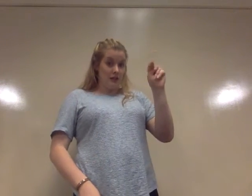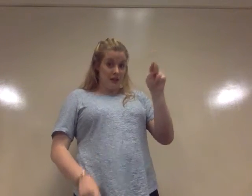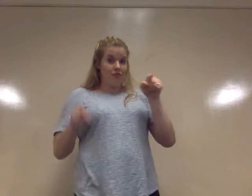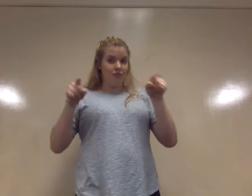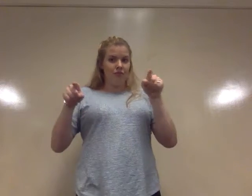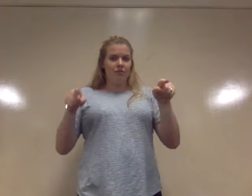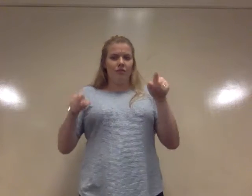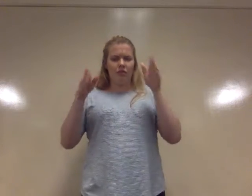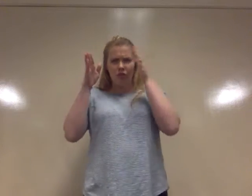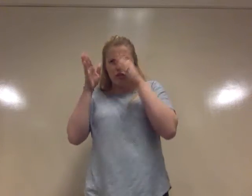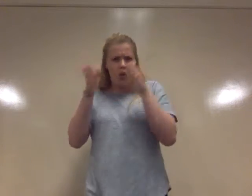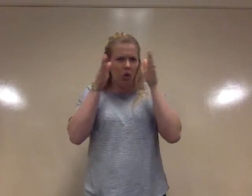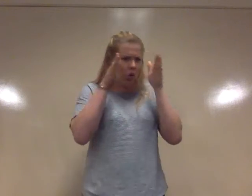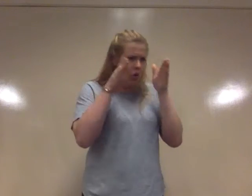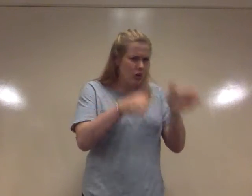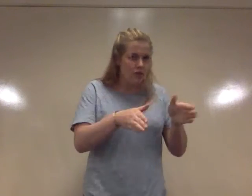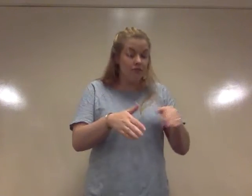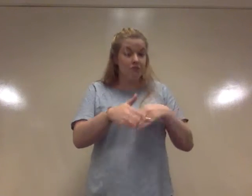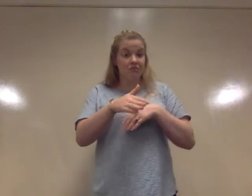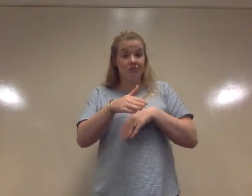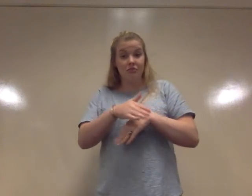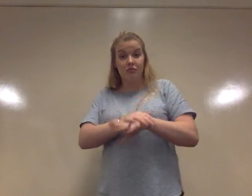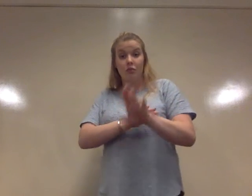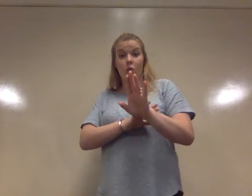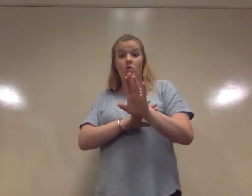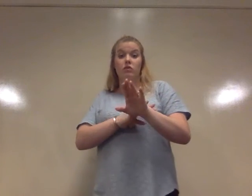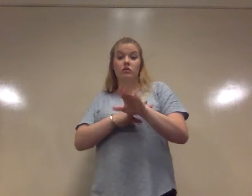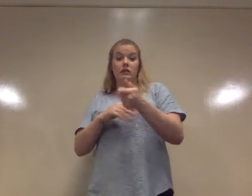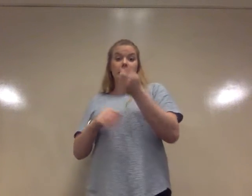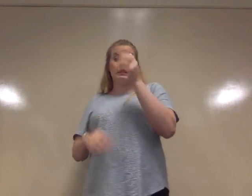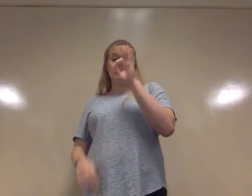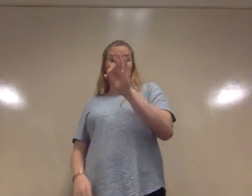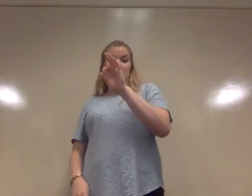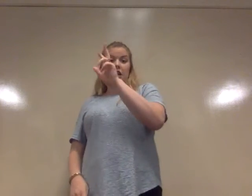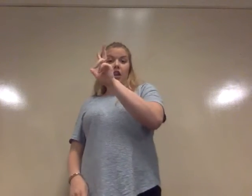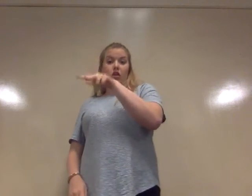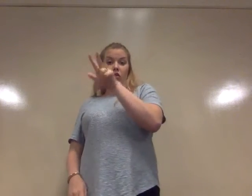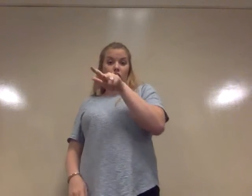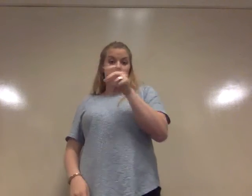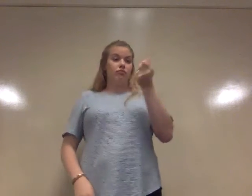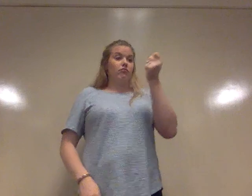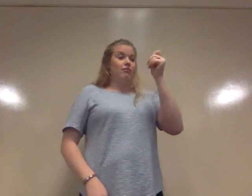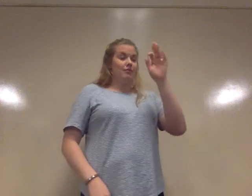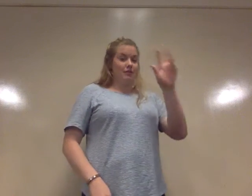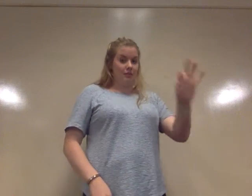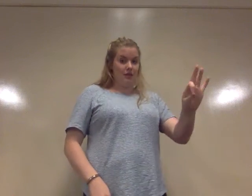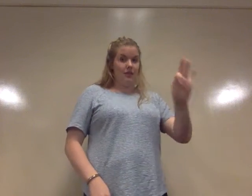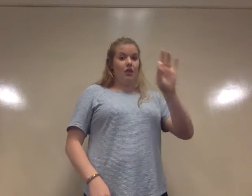Born just a few months apart in 1933 and 34, they each grew up on farms.